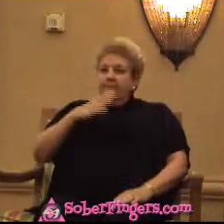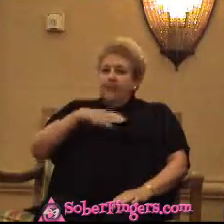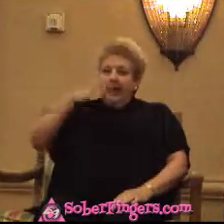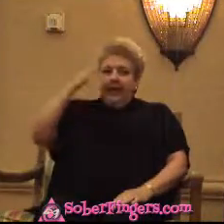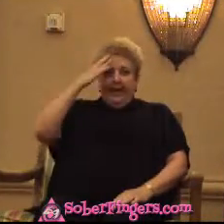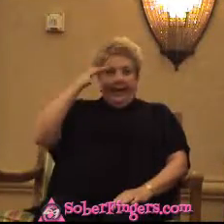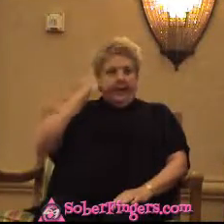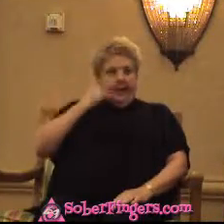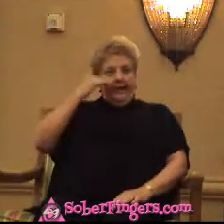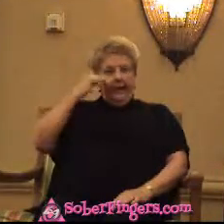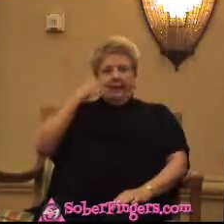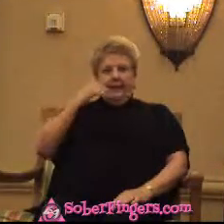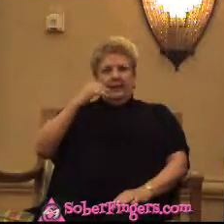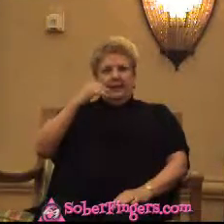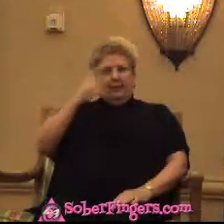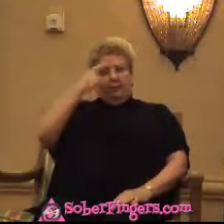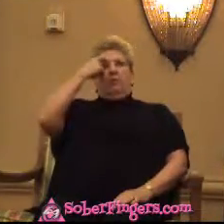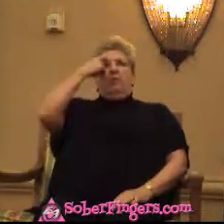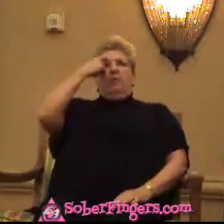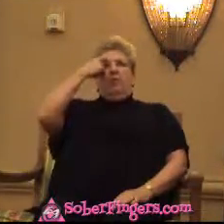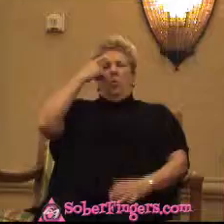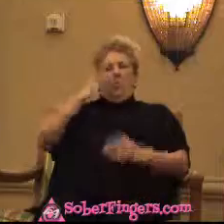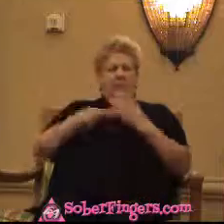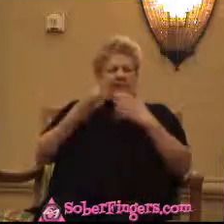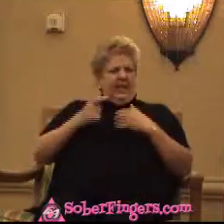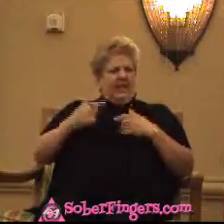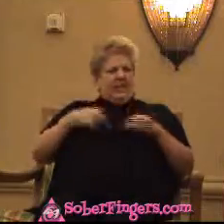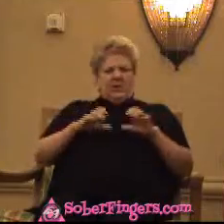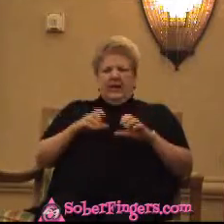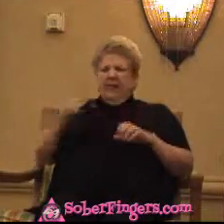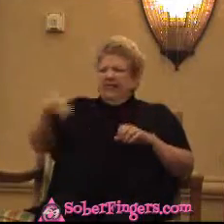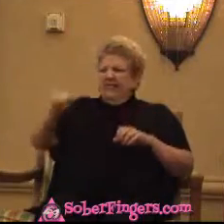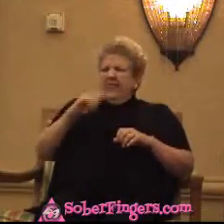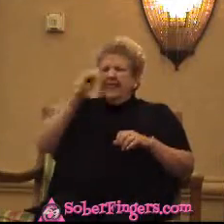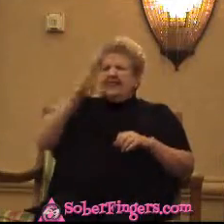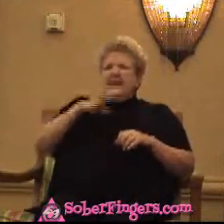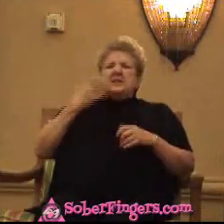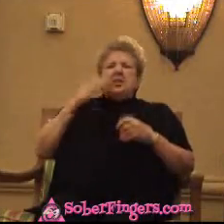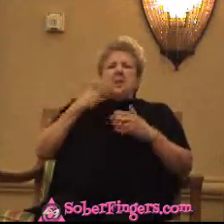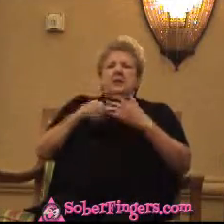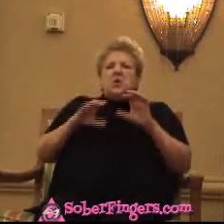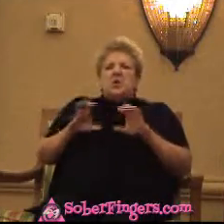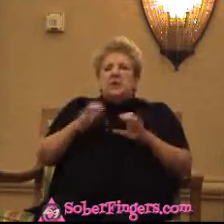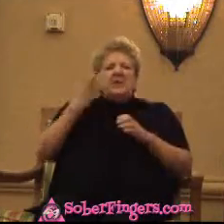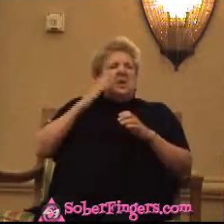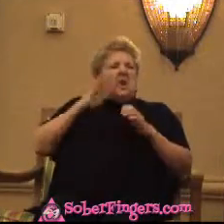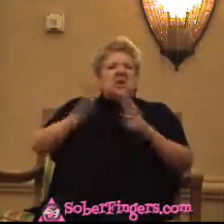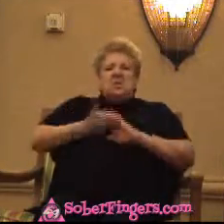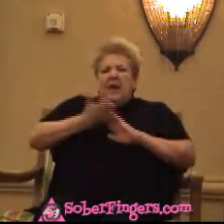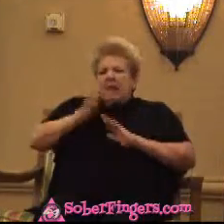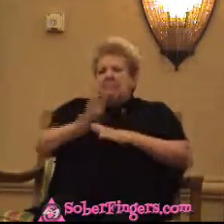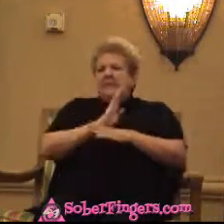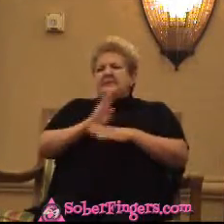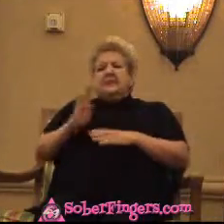I thought, what the hell am I doing here? These guys don't know what they're doing. They don't know how to run a business. They've been in business for 50 years, of course, and